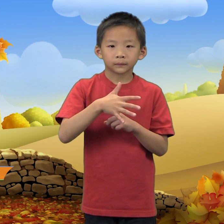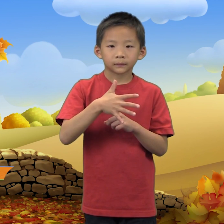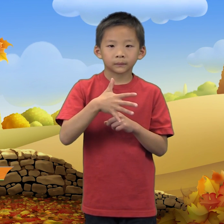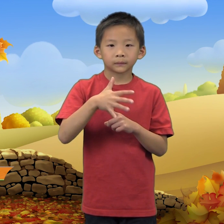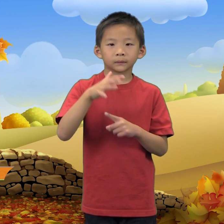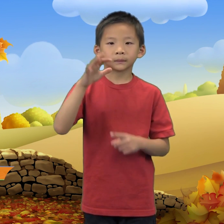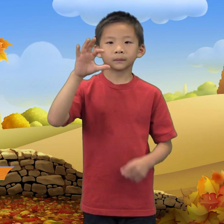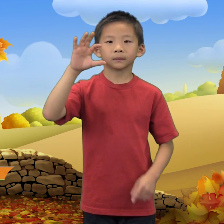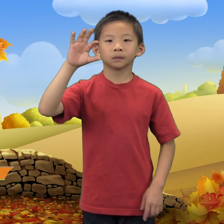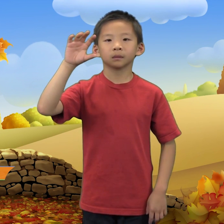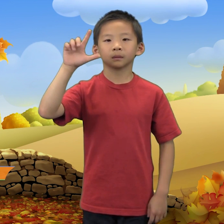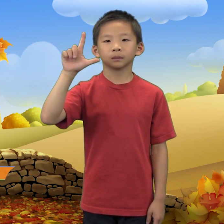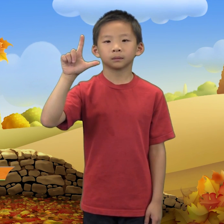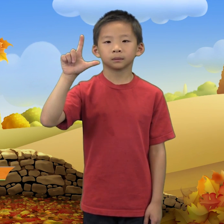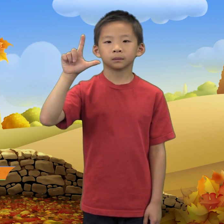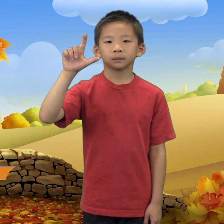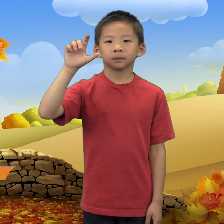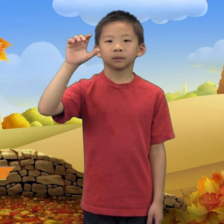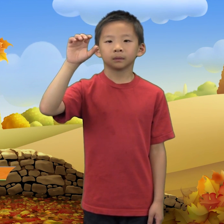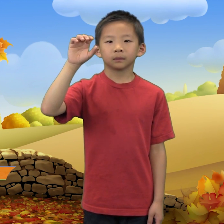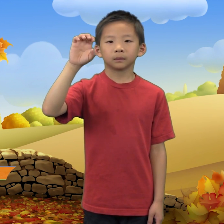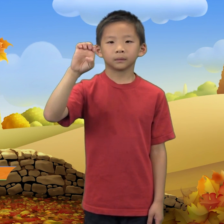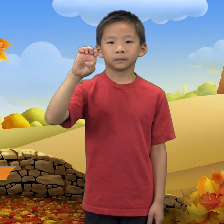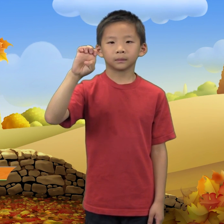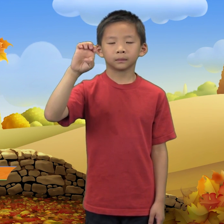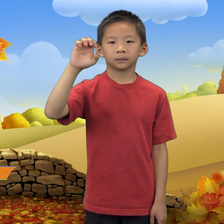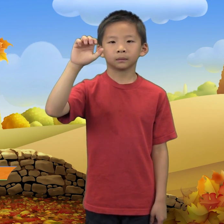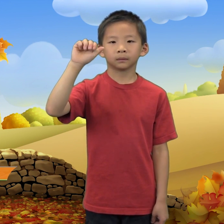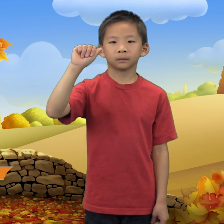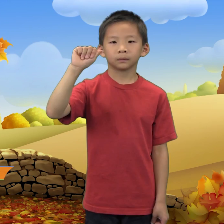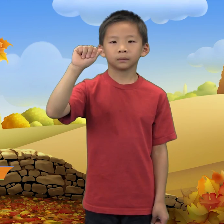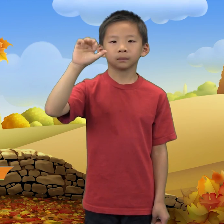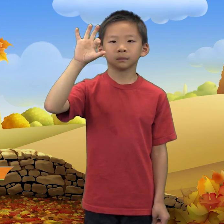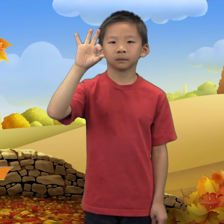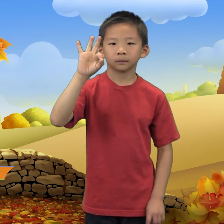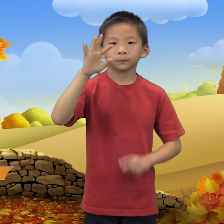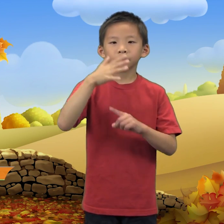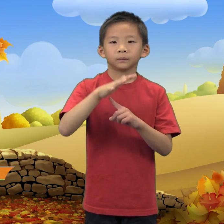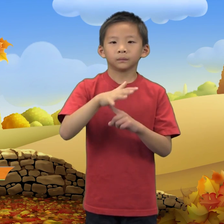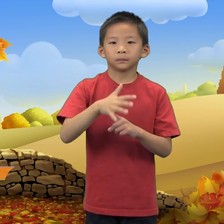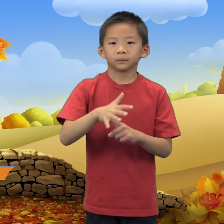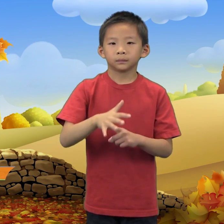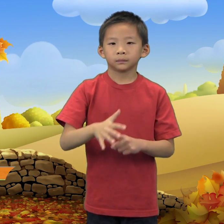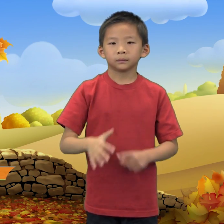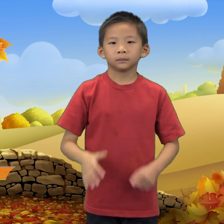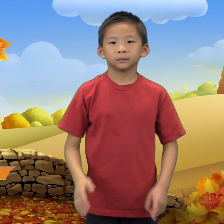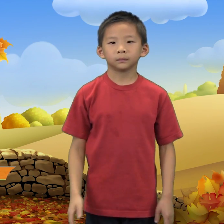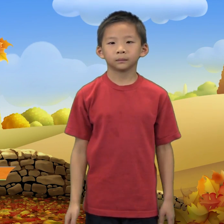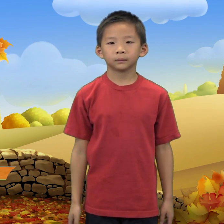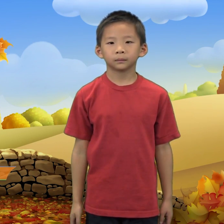Leaf. Leaf. Leaf.